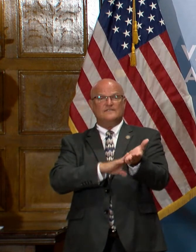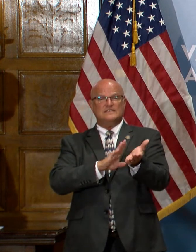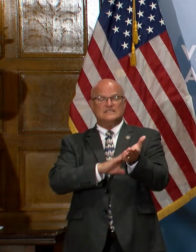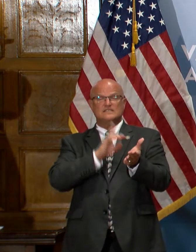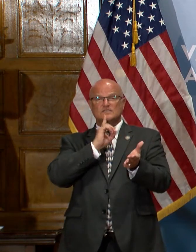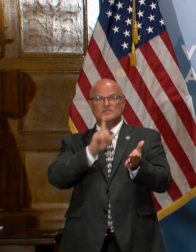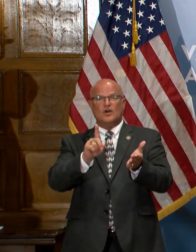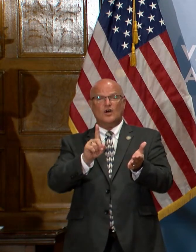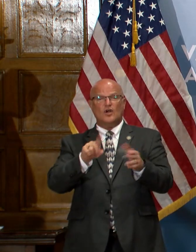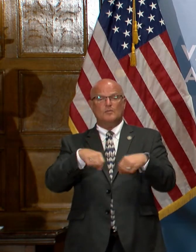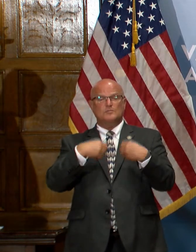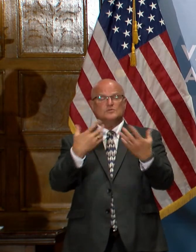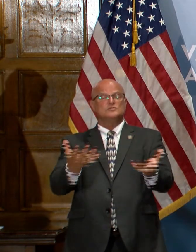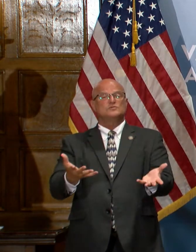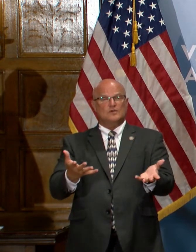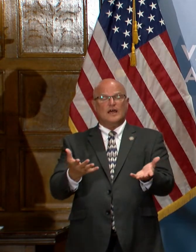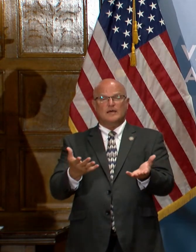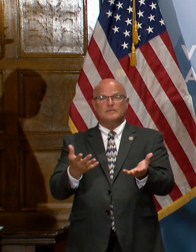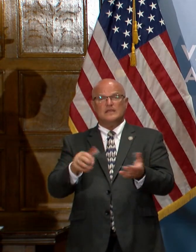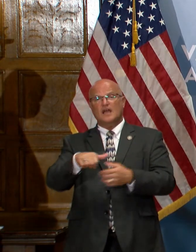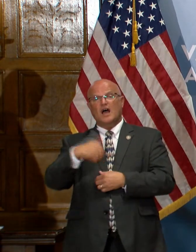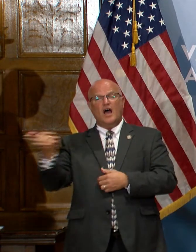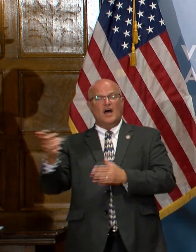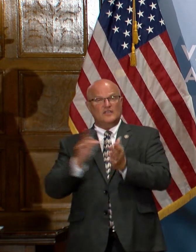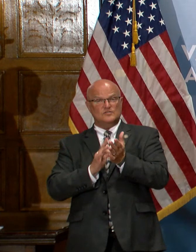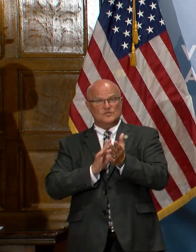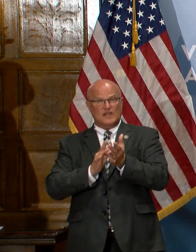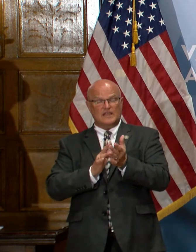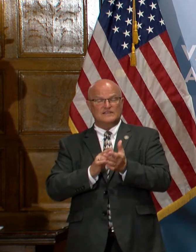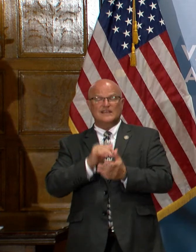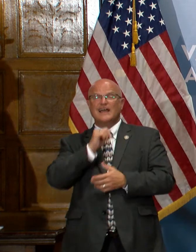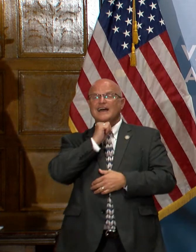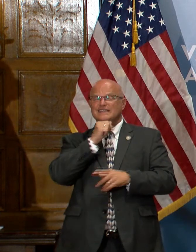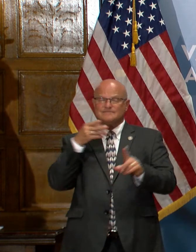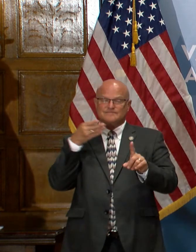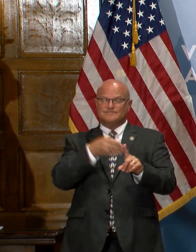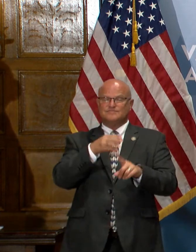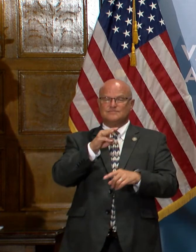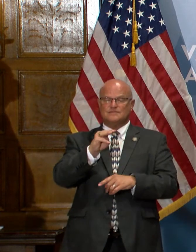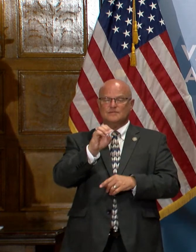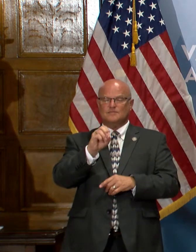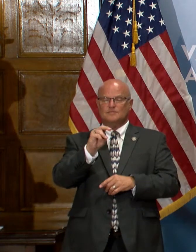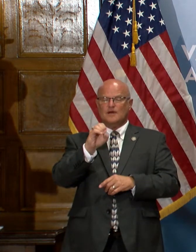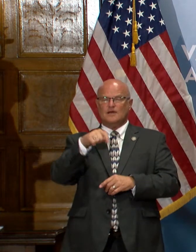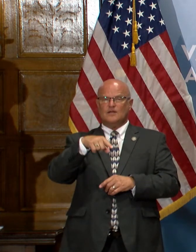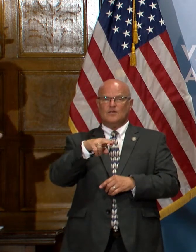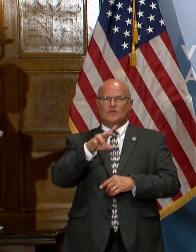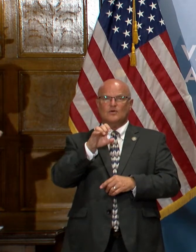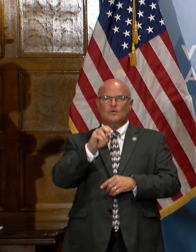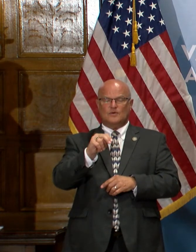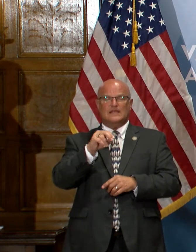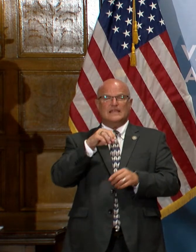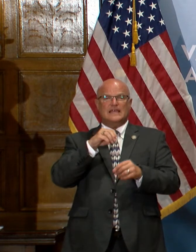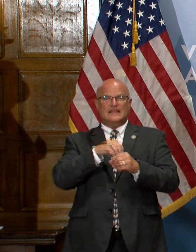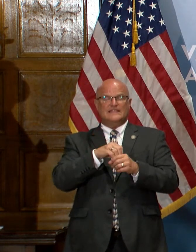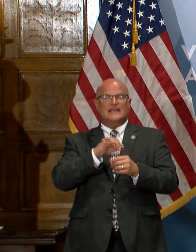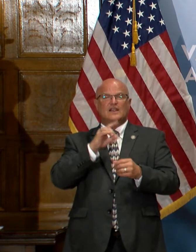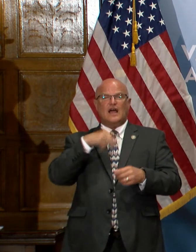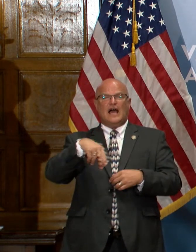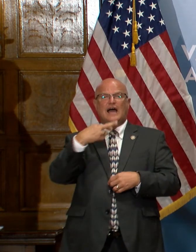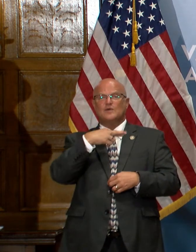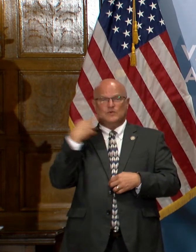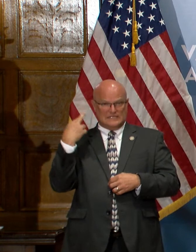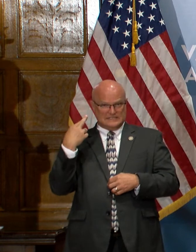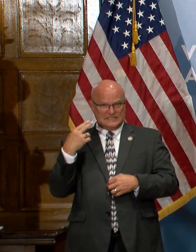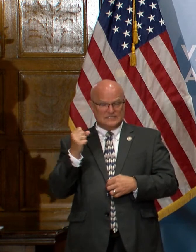are prescribing other drugs rather than going straight to monoclonal antibodies in individuals that are at high